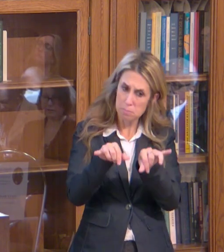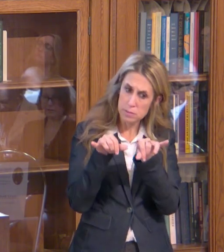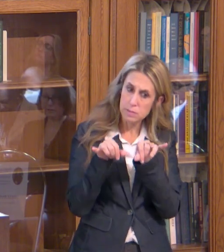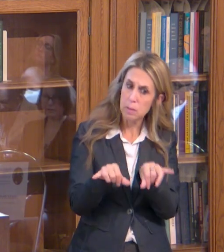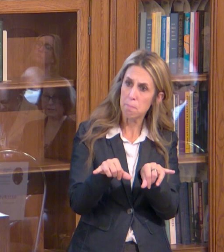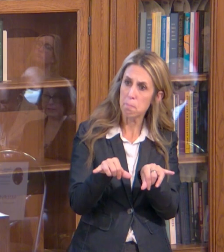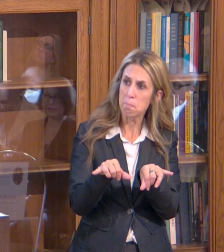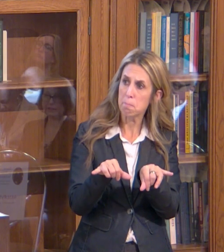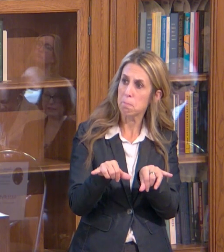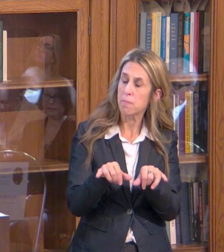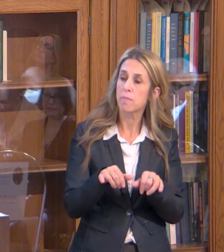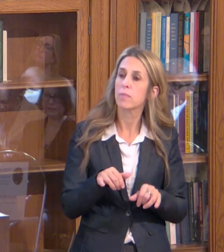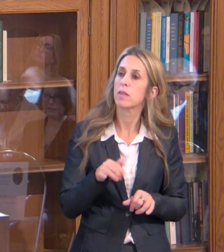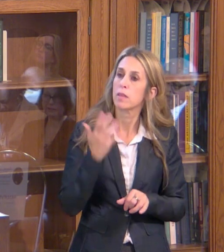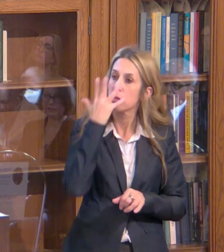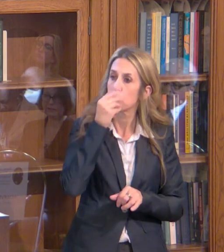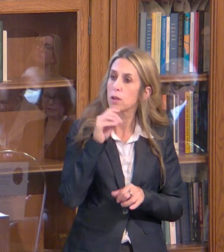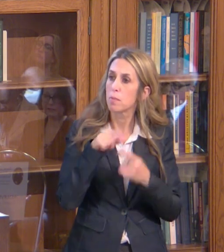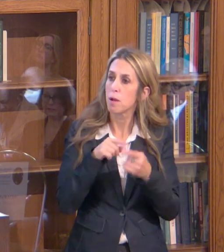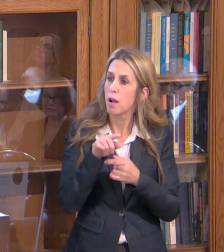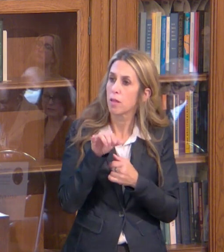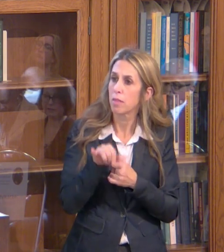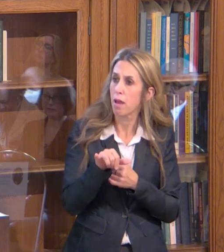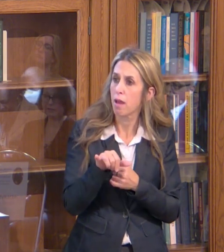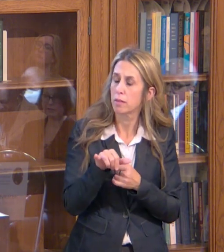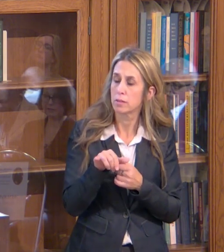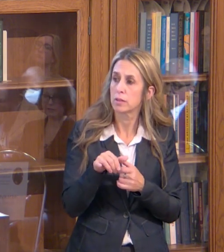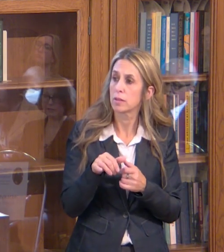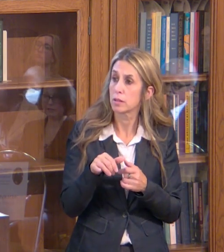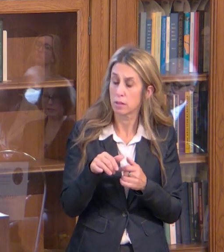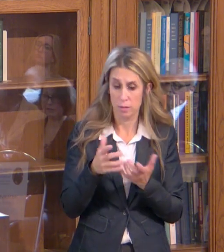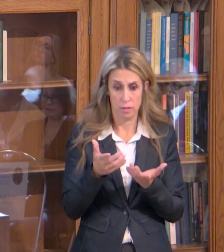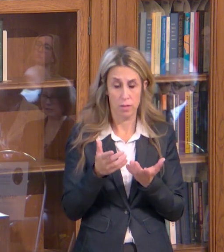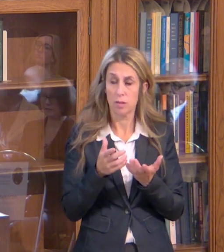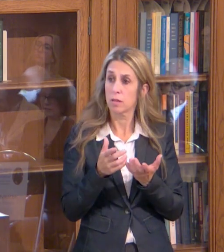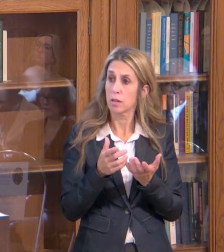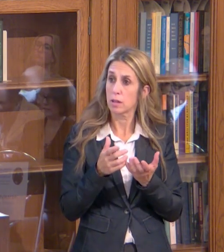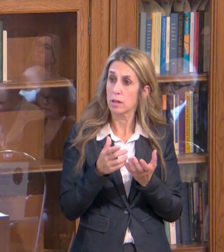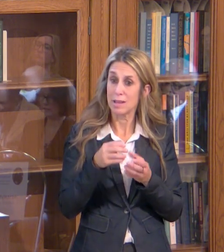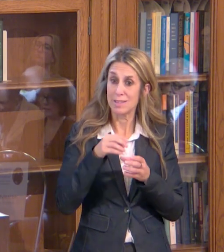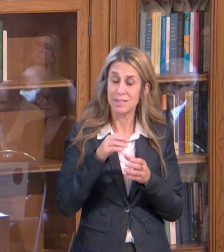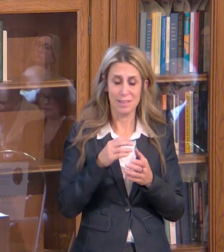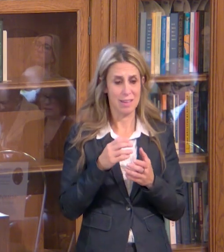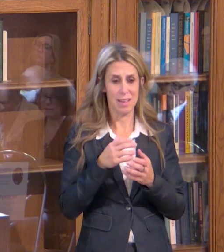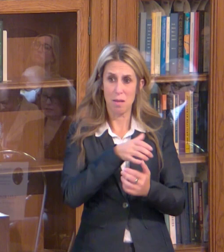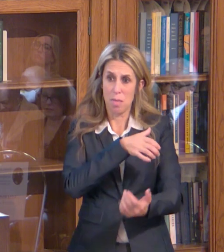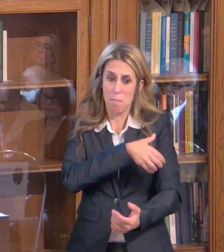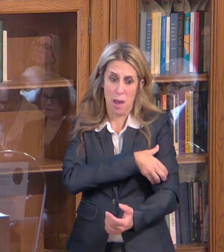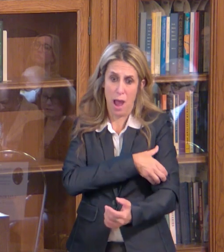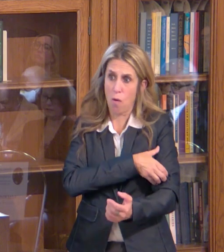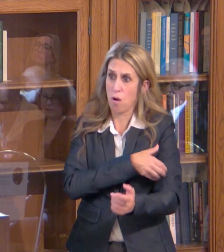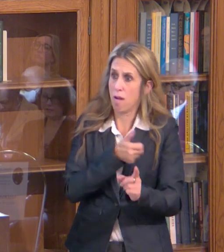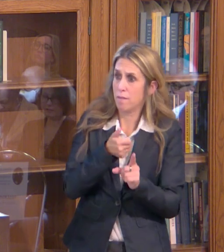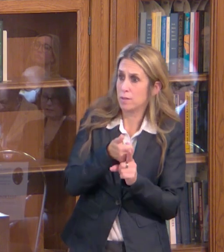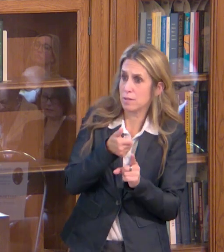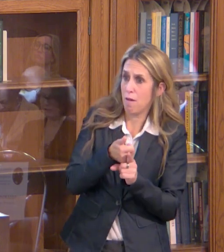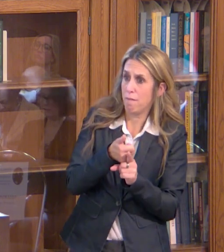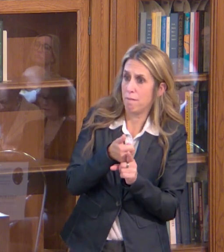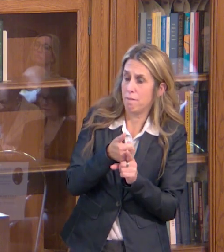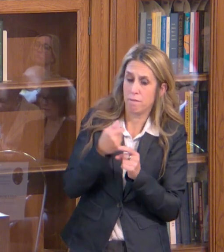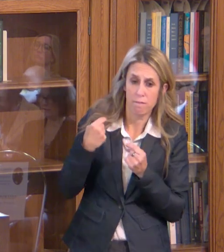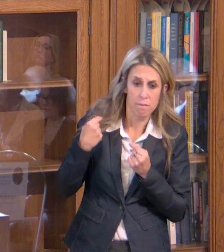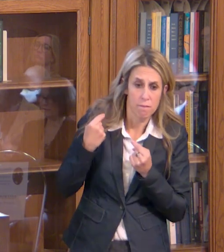intact and the beauty of a literary Masterpiece resides in its Timeless power to remain the